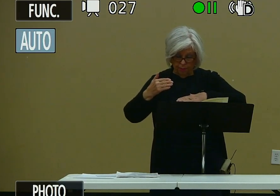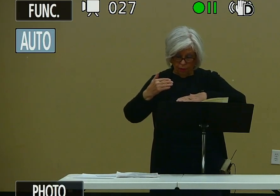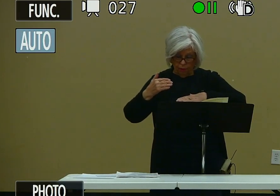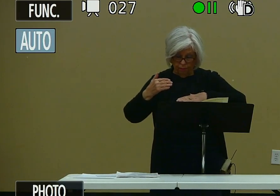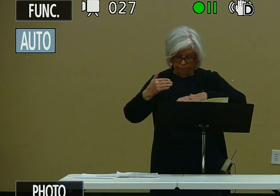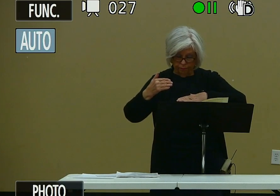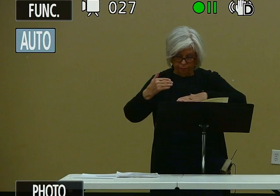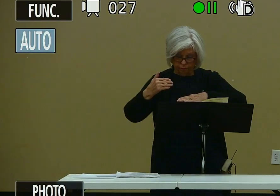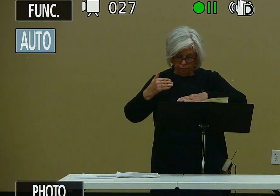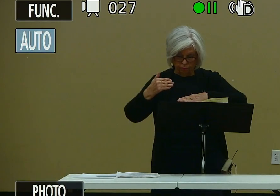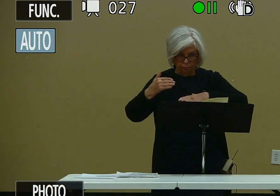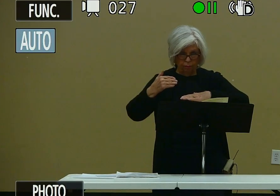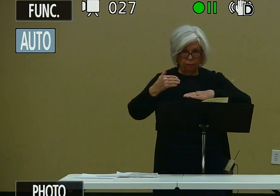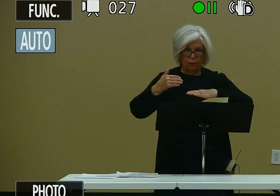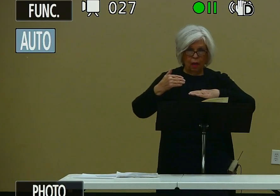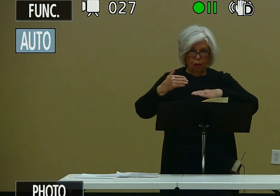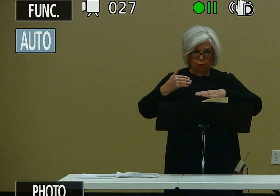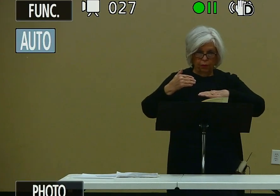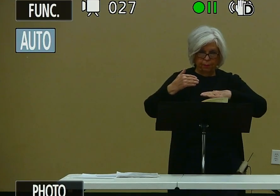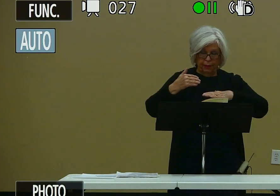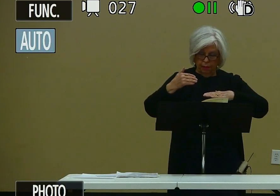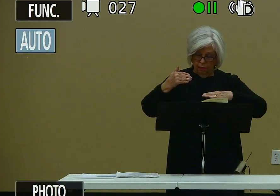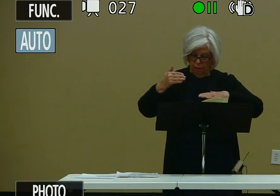neighbor would be